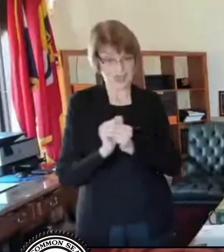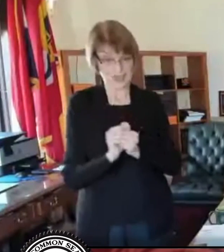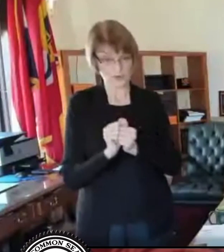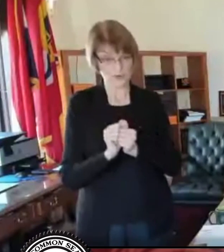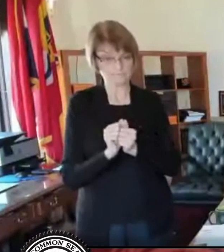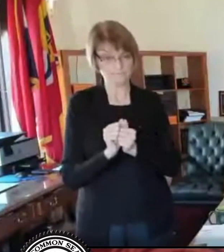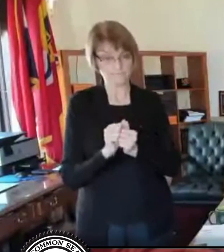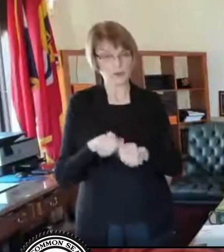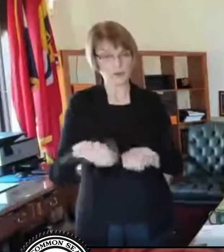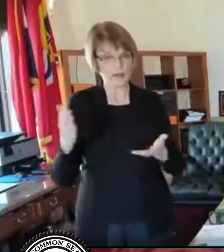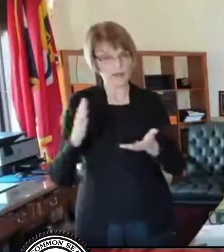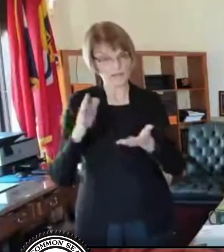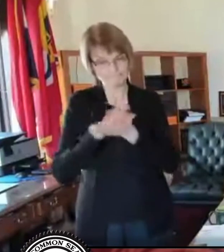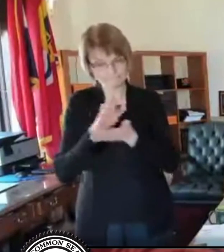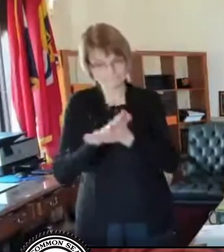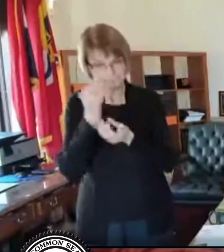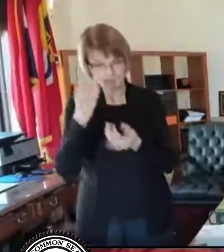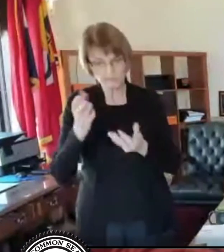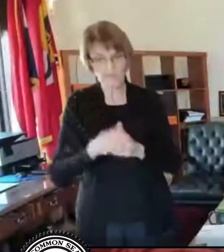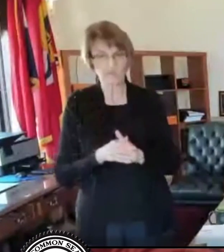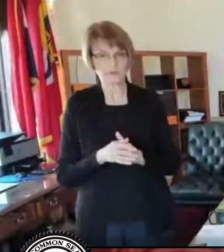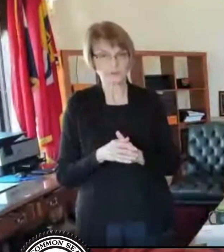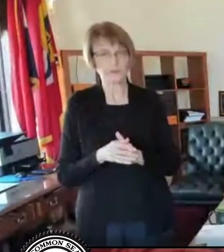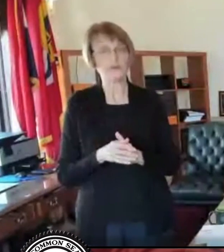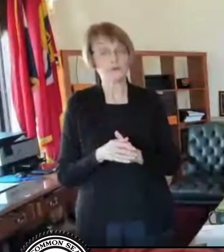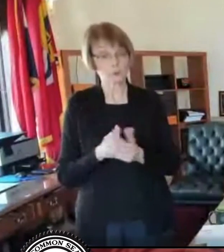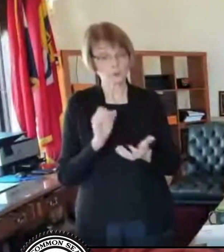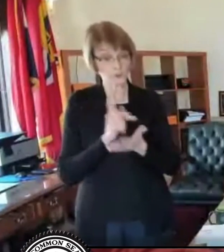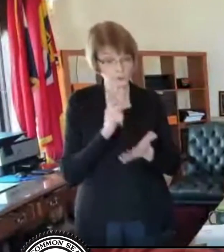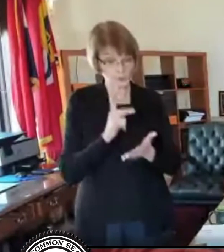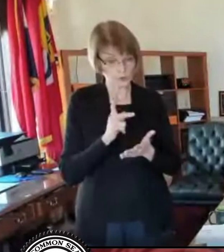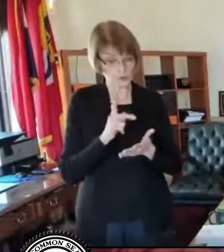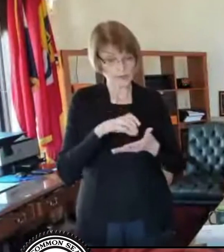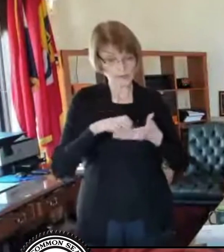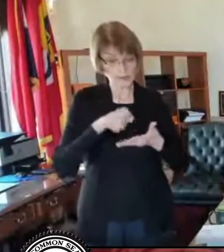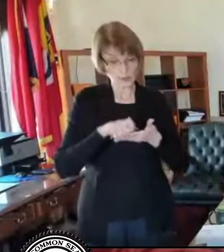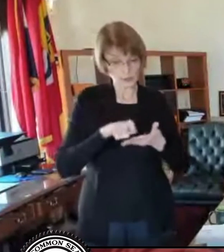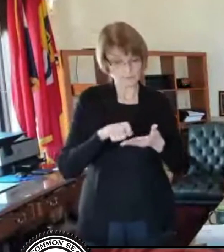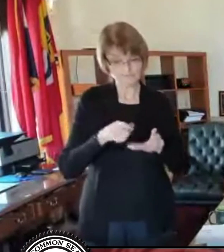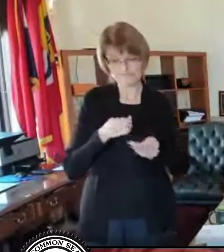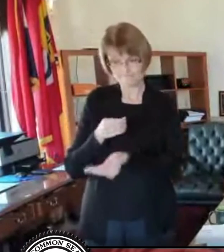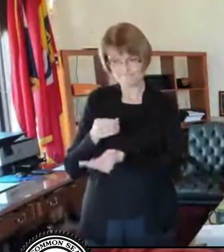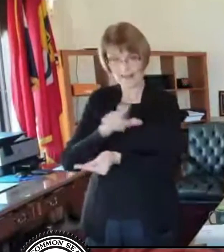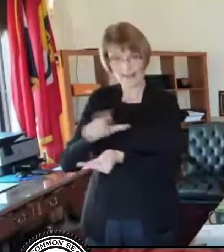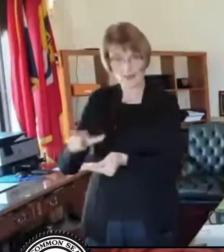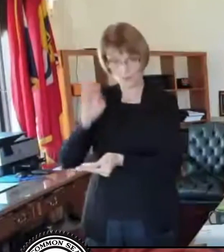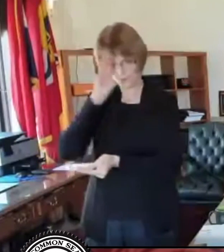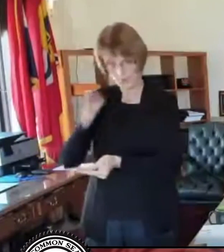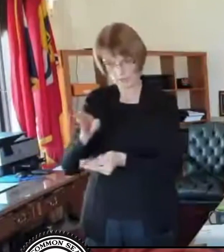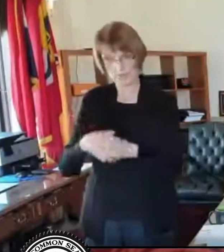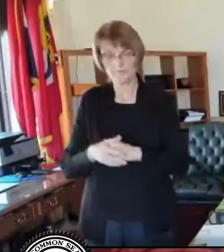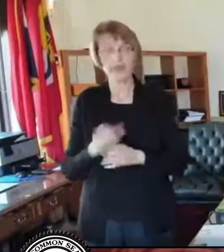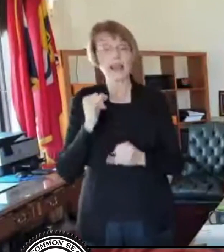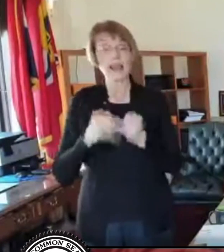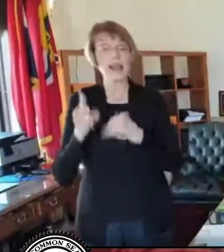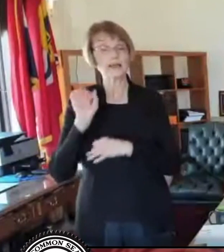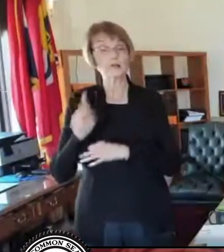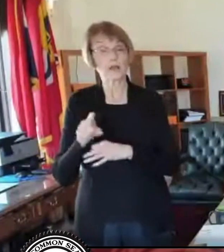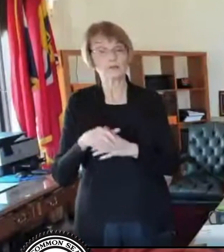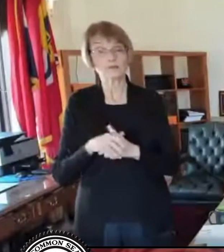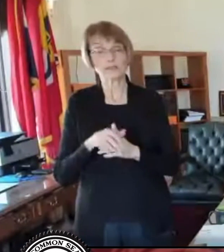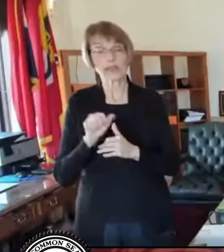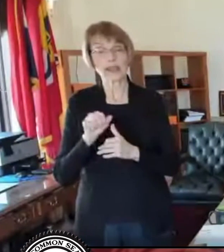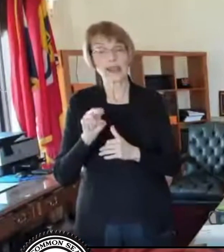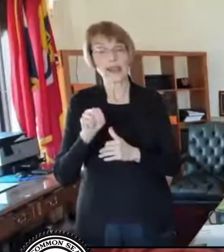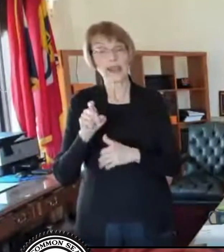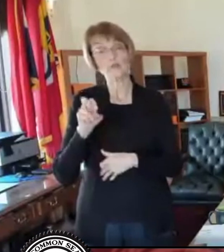provide this information, and then the check is made out directly to the landlord. So, yes. Last question of the day, Mayor, comes from